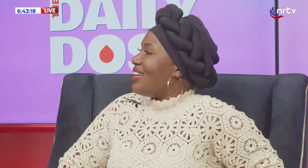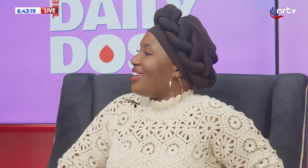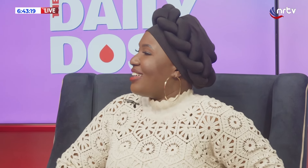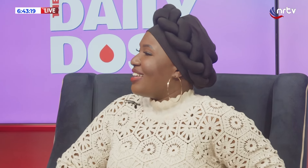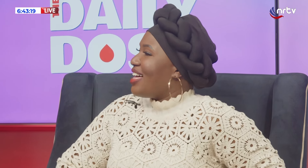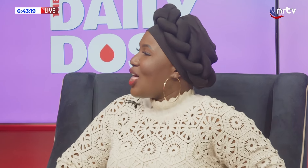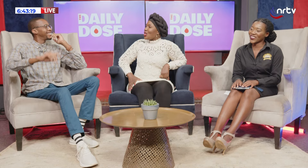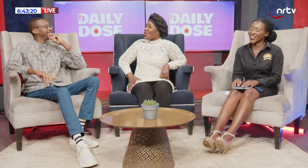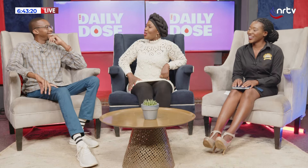Okay. Why